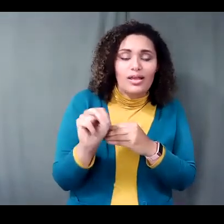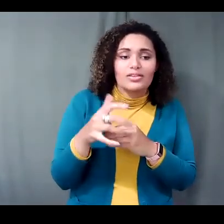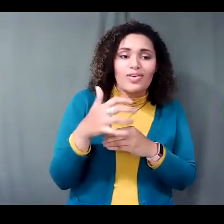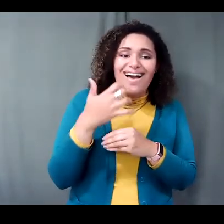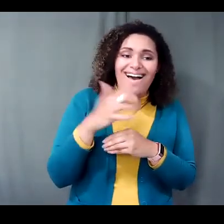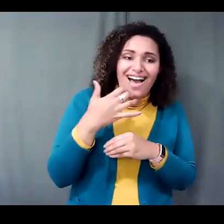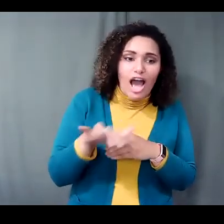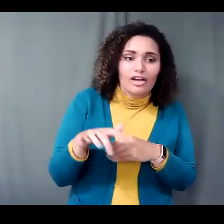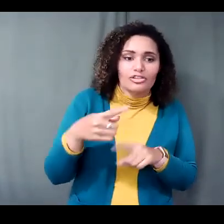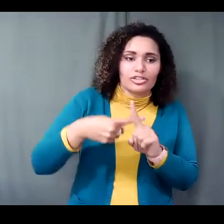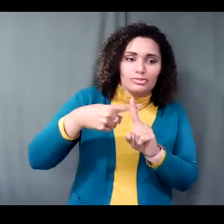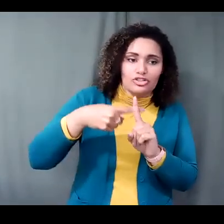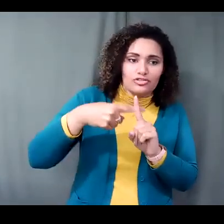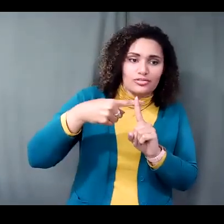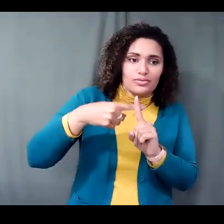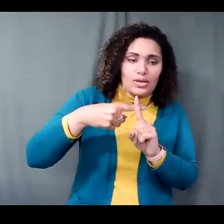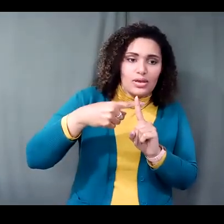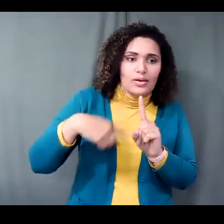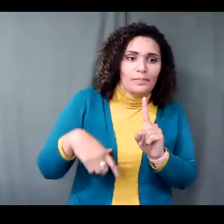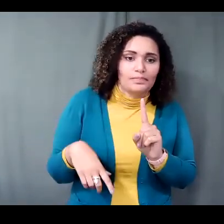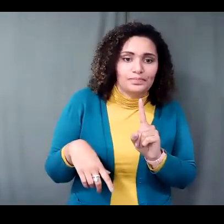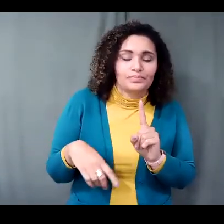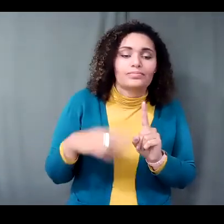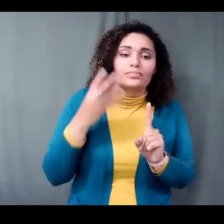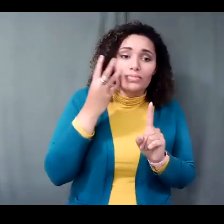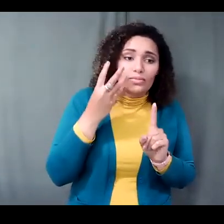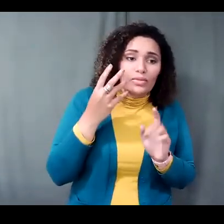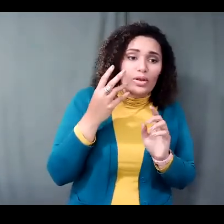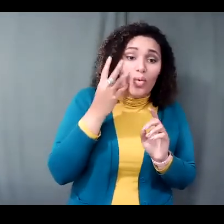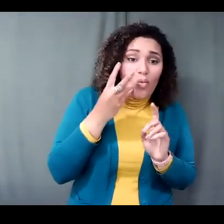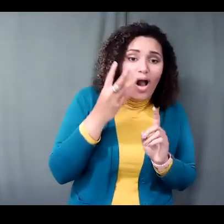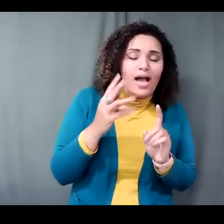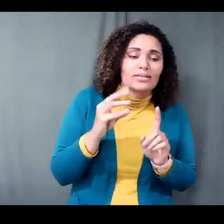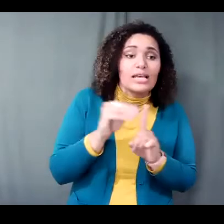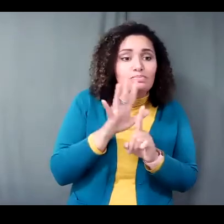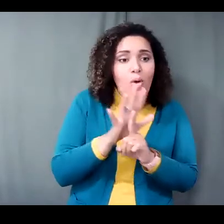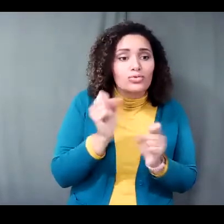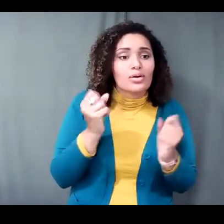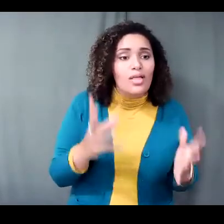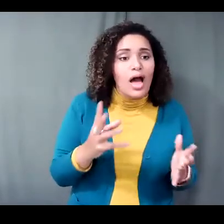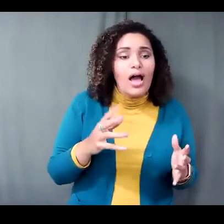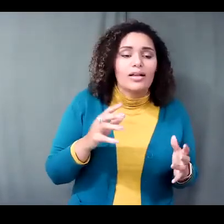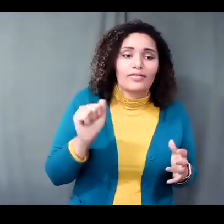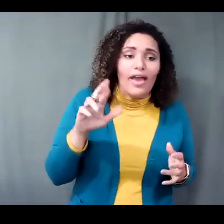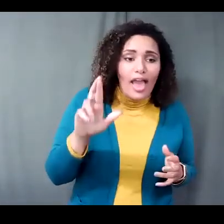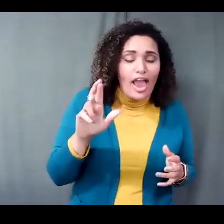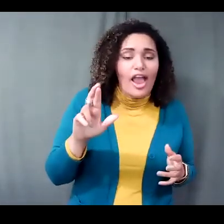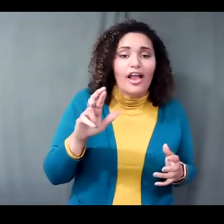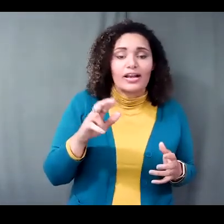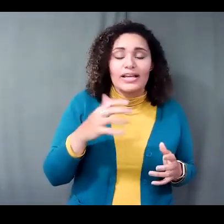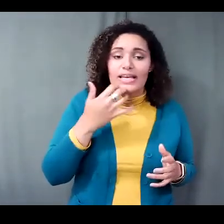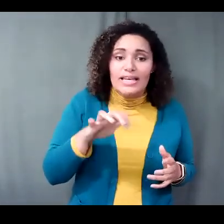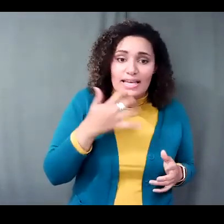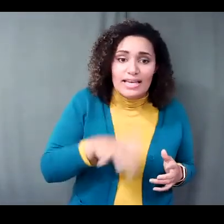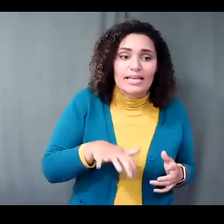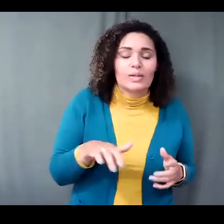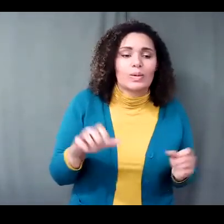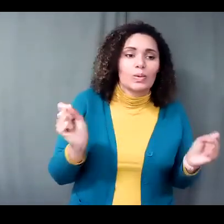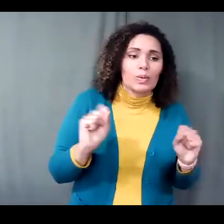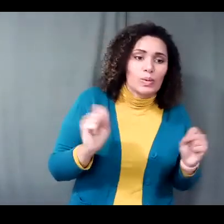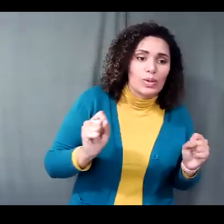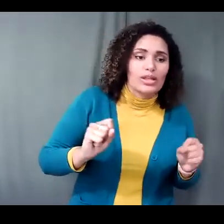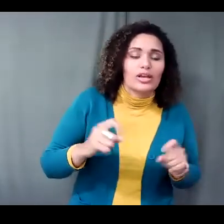temperatures, the wines would be exposed to a lot of air and a lot of heat swings, warmer and colder temperatures, and